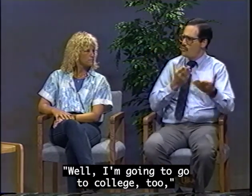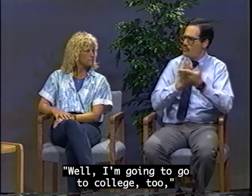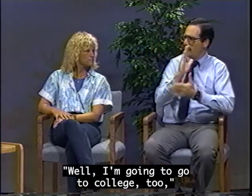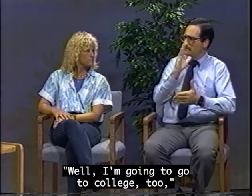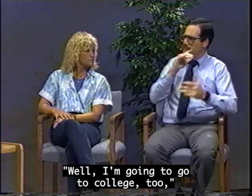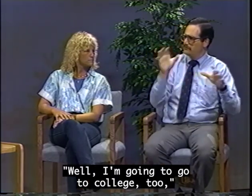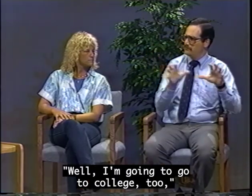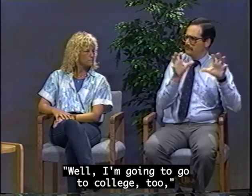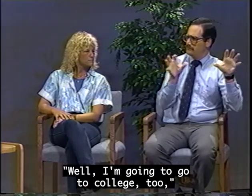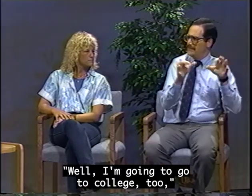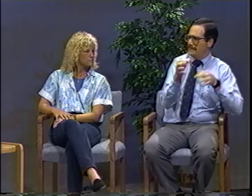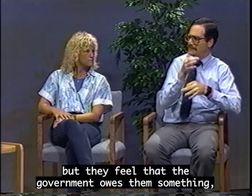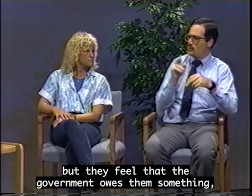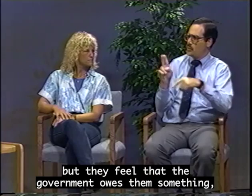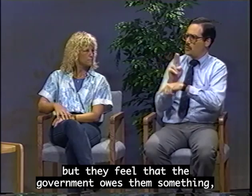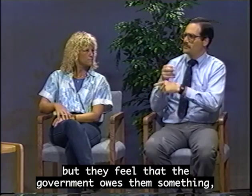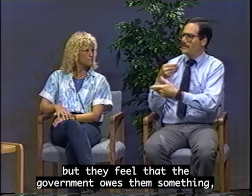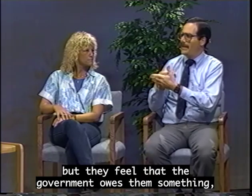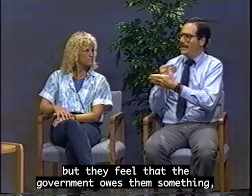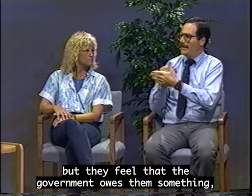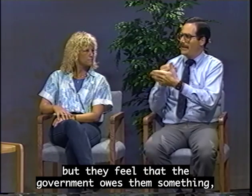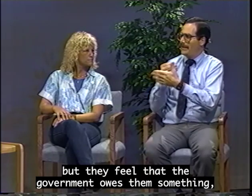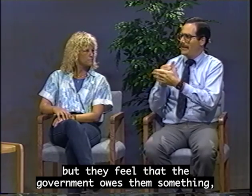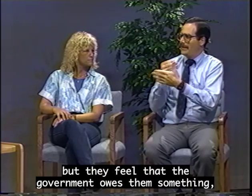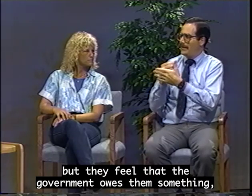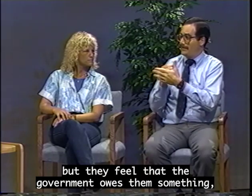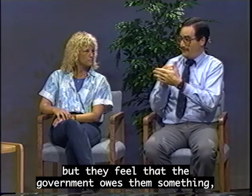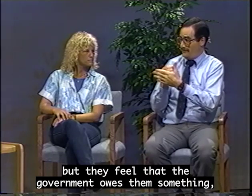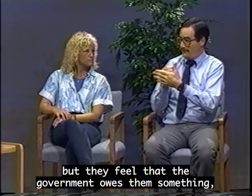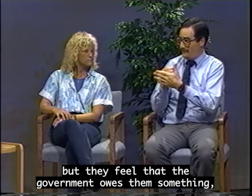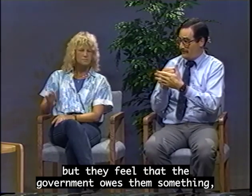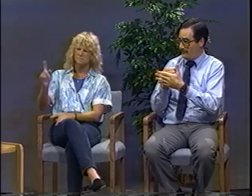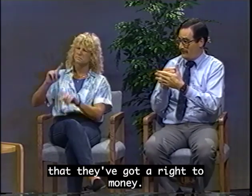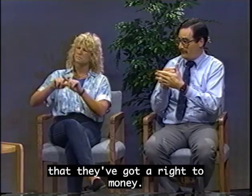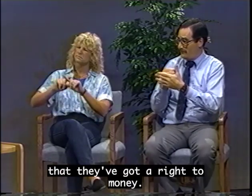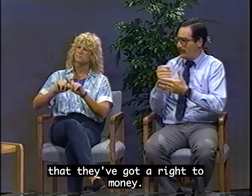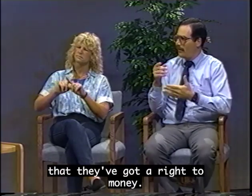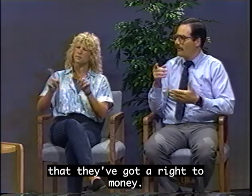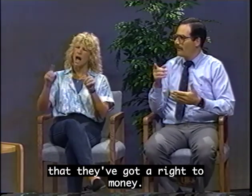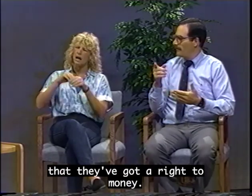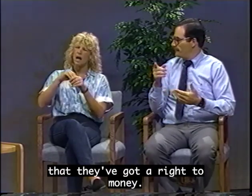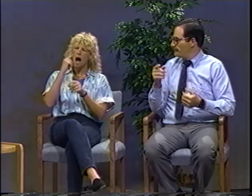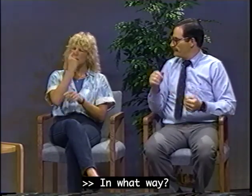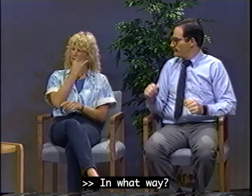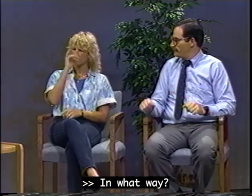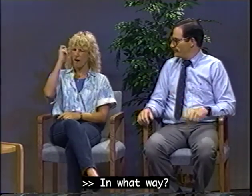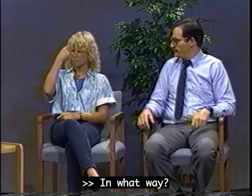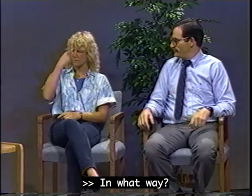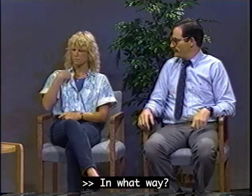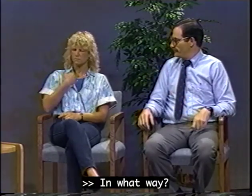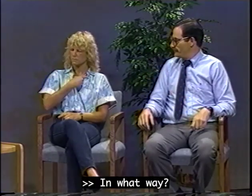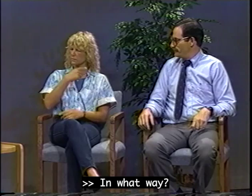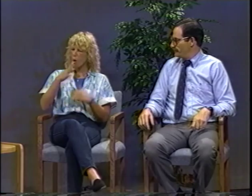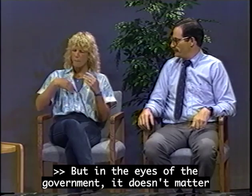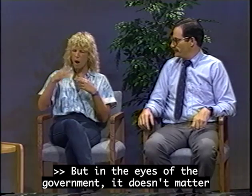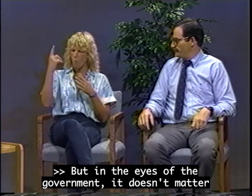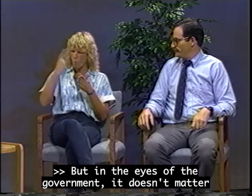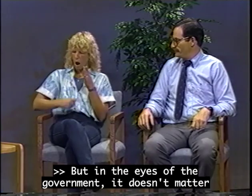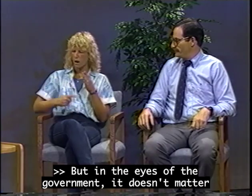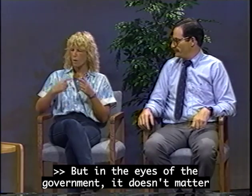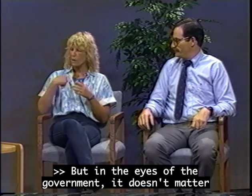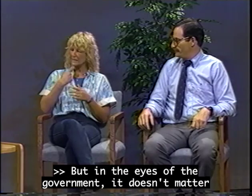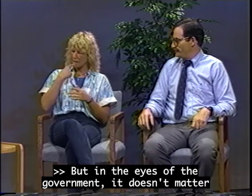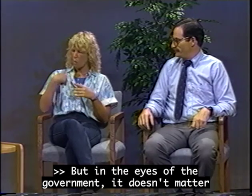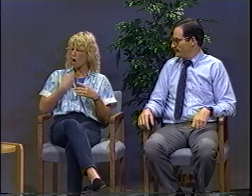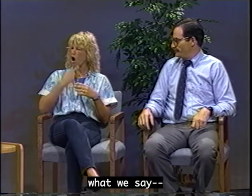think, well, I'm going to go to college too, but they feel that the government owes them something, that they've got a right to money. How? In what way? But in the eyes